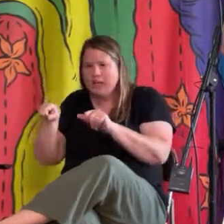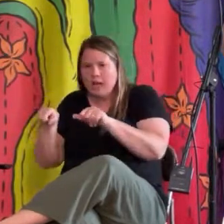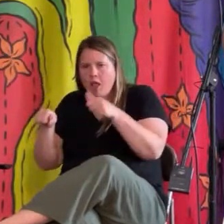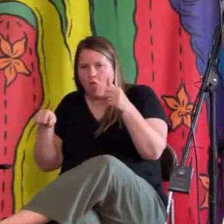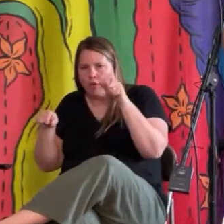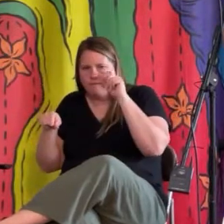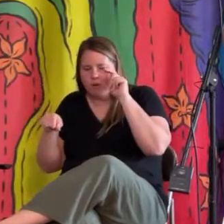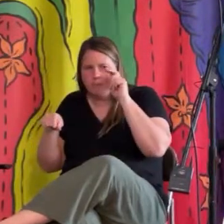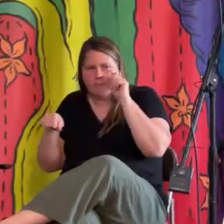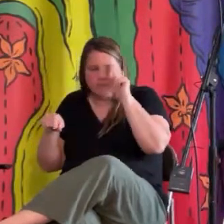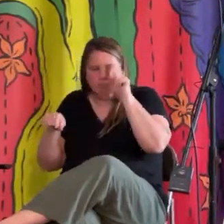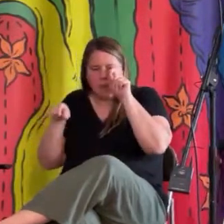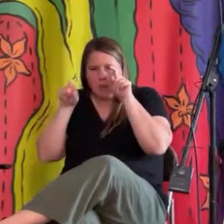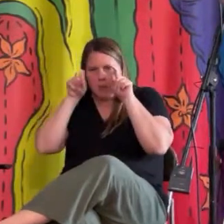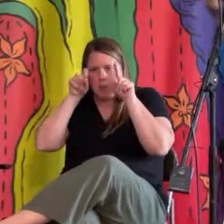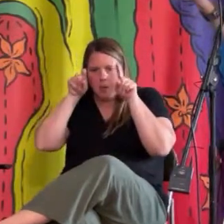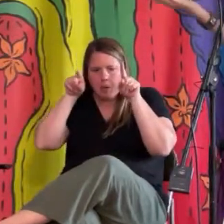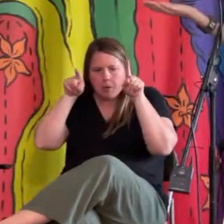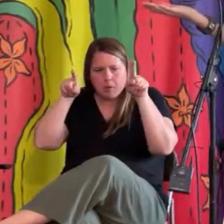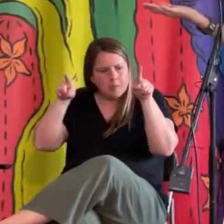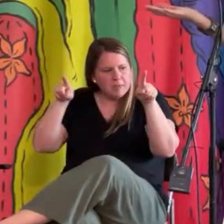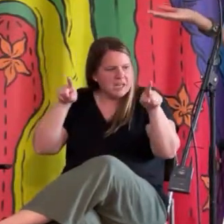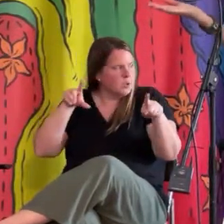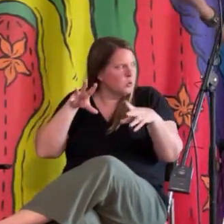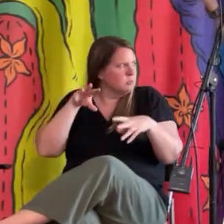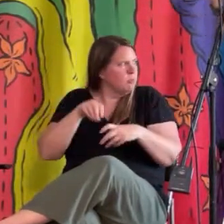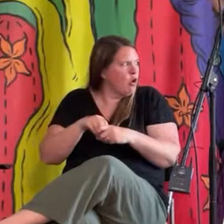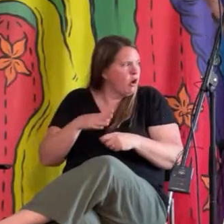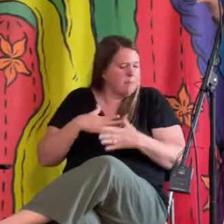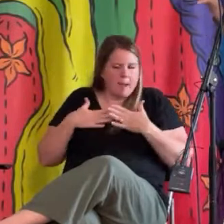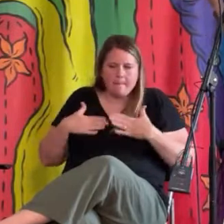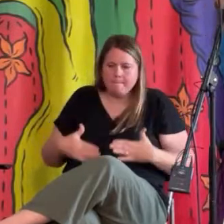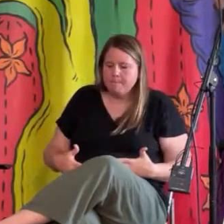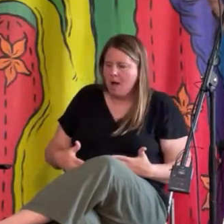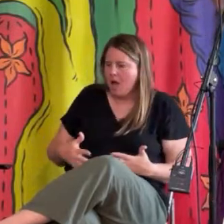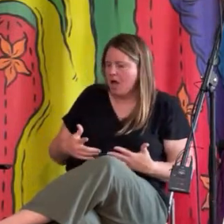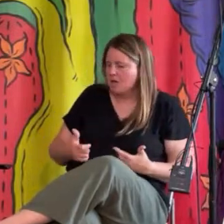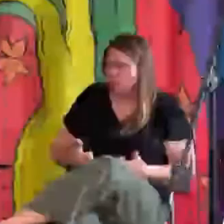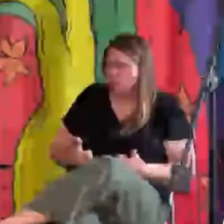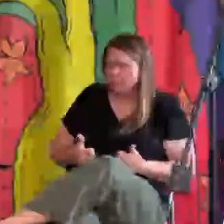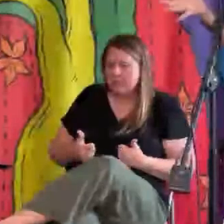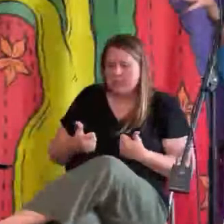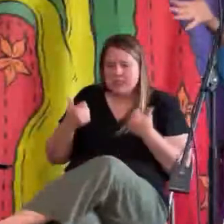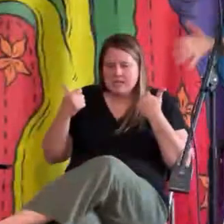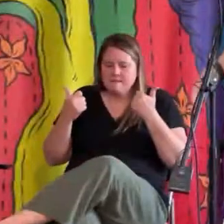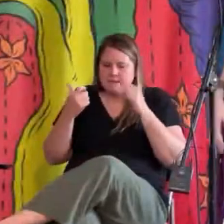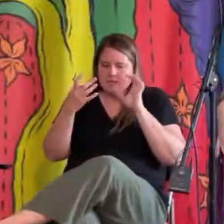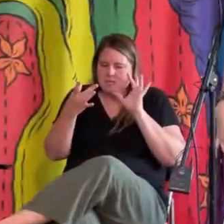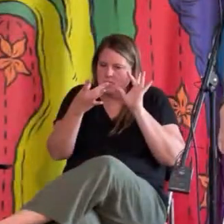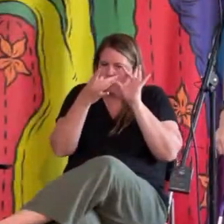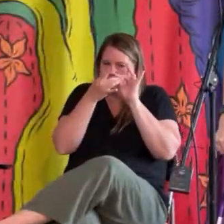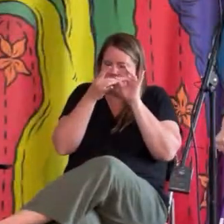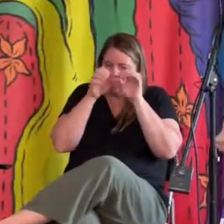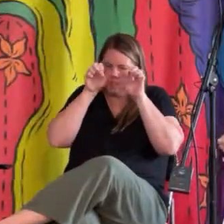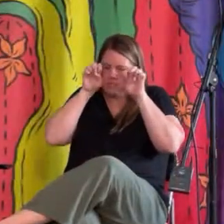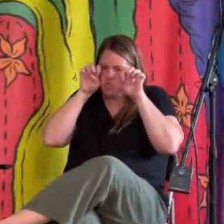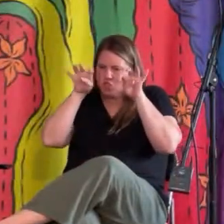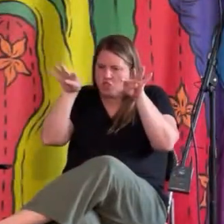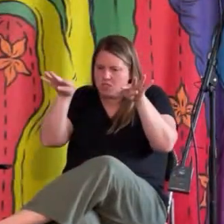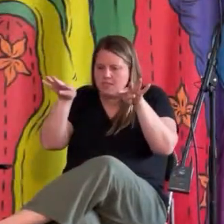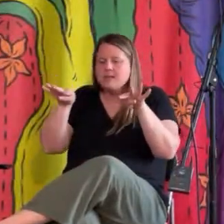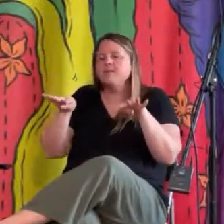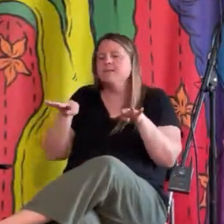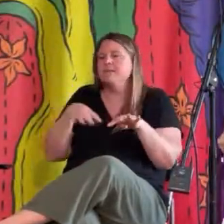eye. That they were a part of my body, I could not doubt. They were living and enervated and jutting out. I